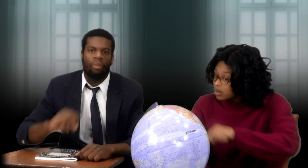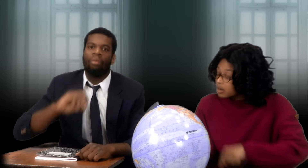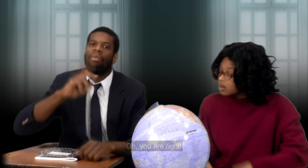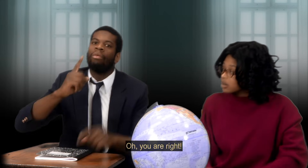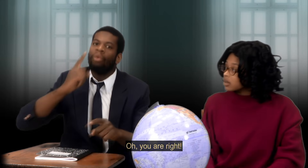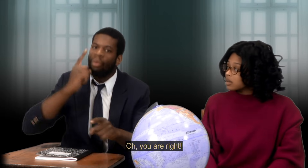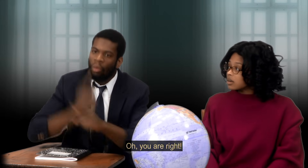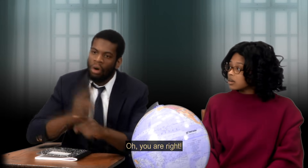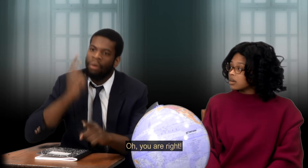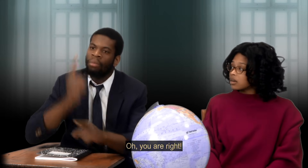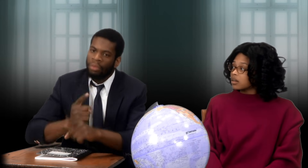Oh, you're right.